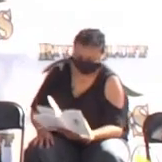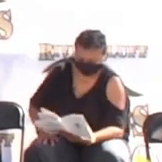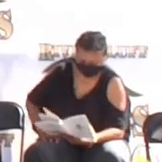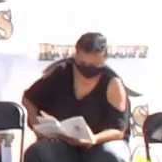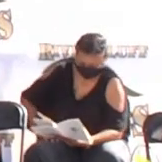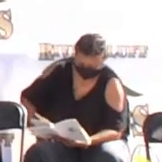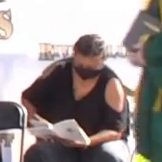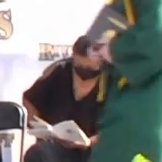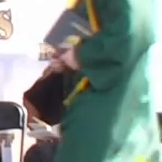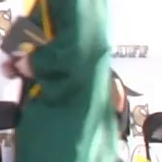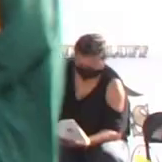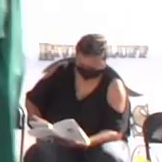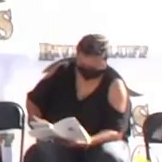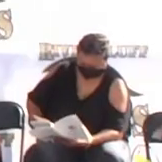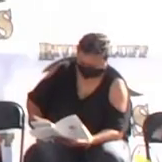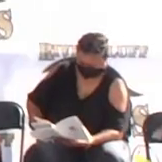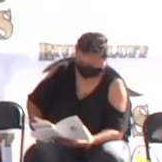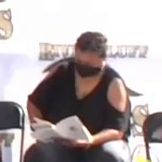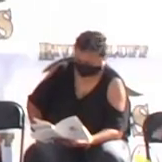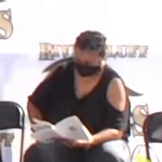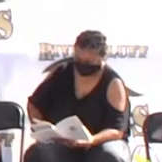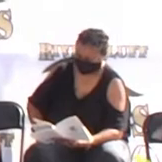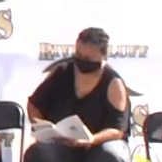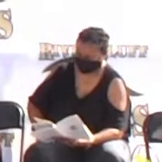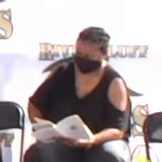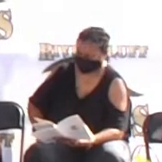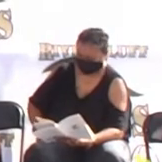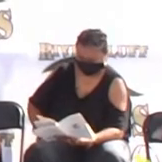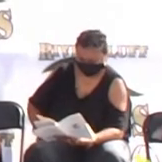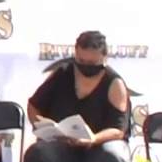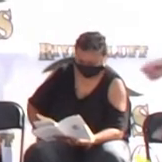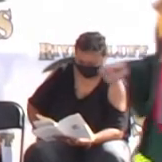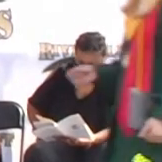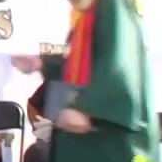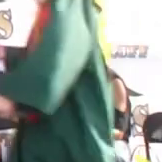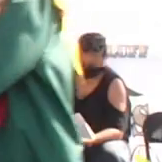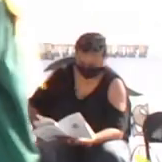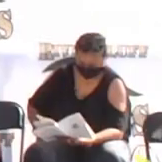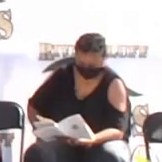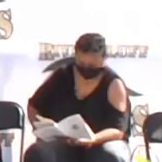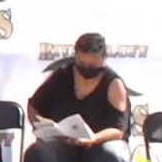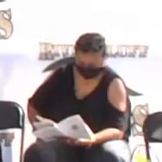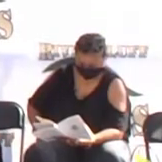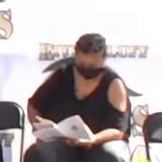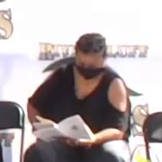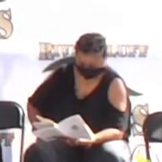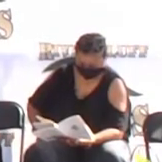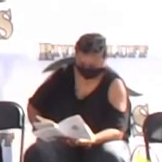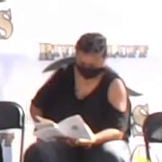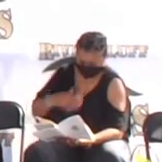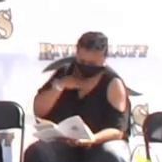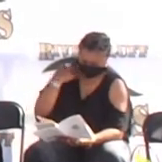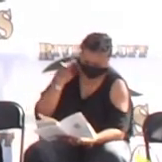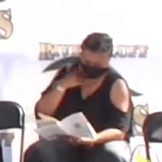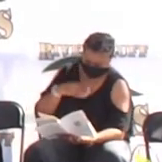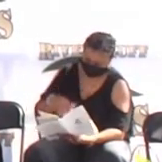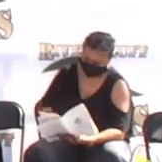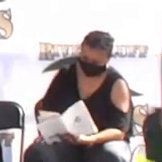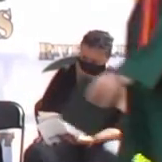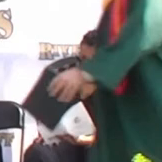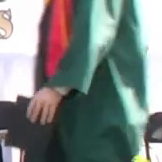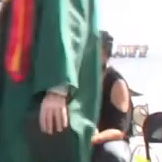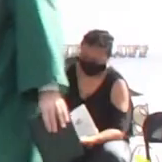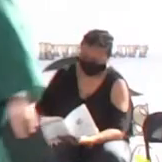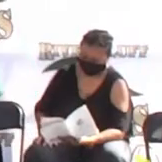Shealy. Elizabeth Ruggles Shealy, honor graduate, immersion graduate. Western Robert Turbyville,